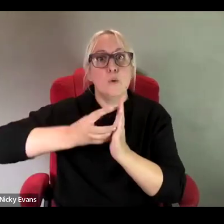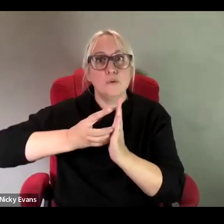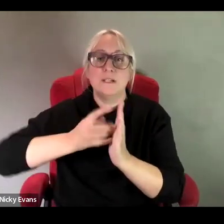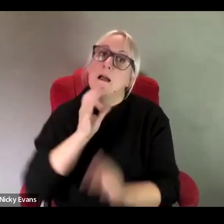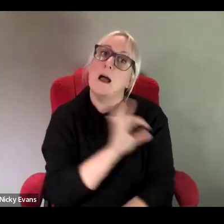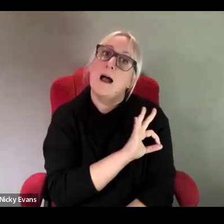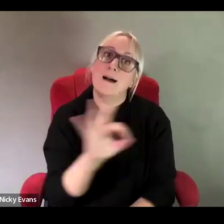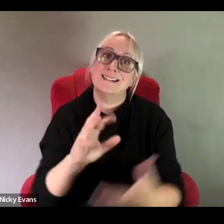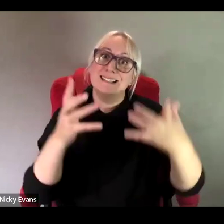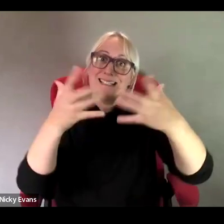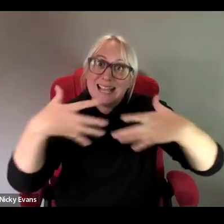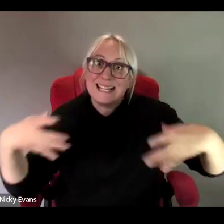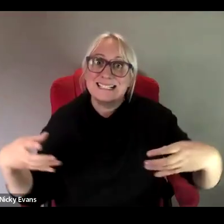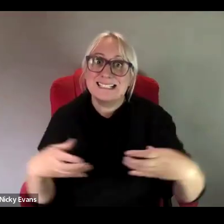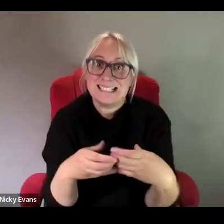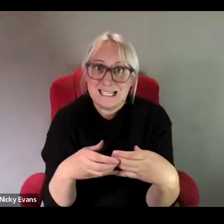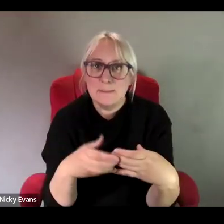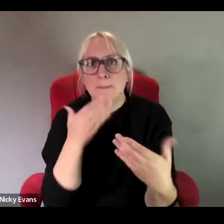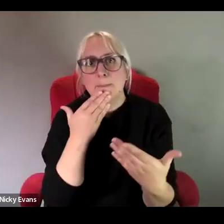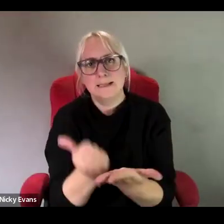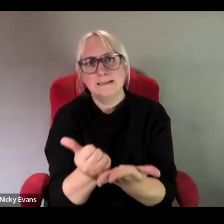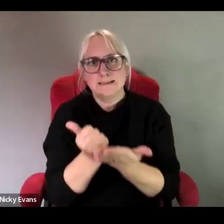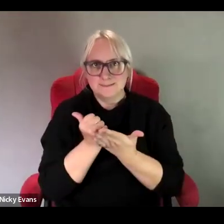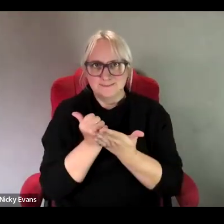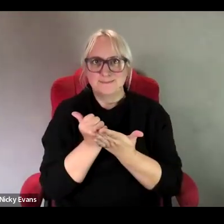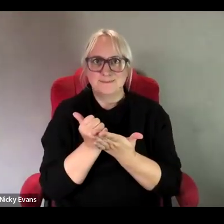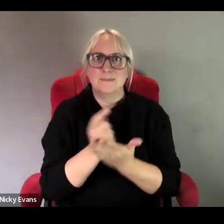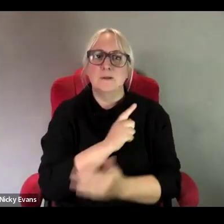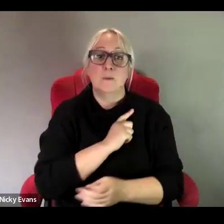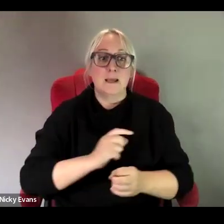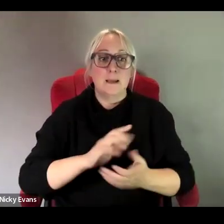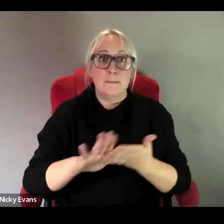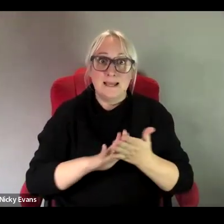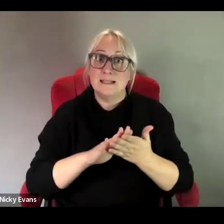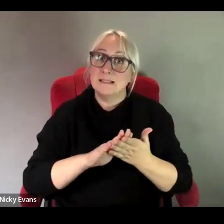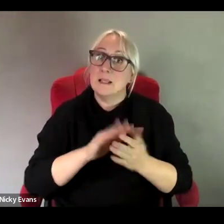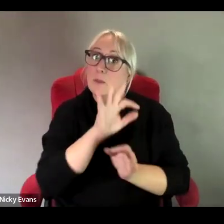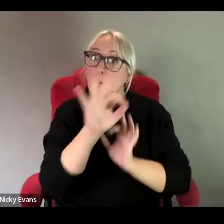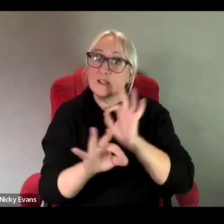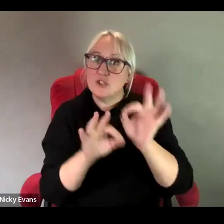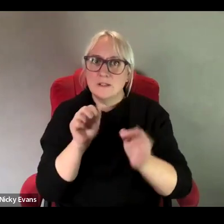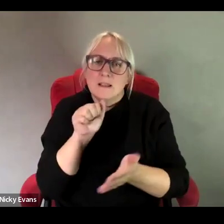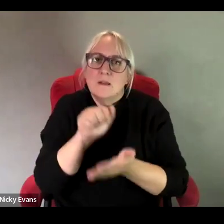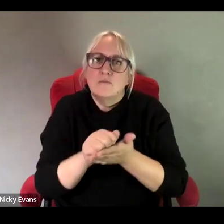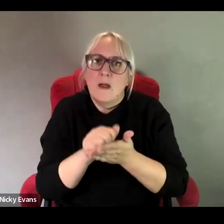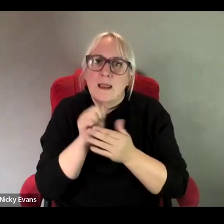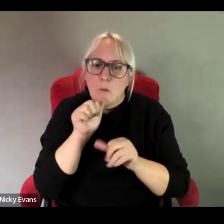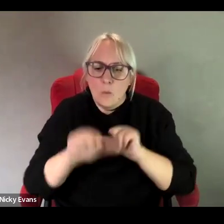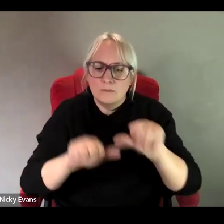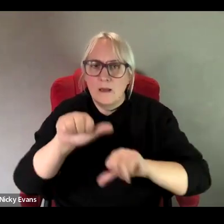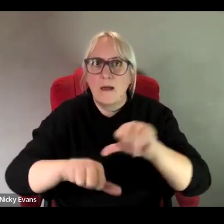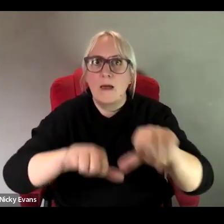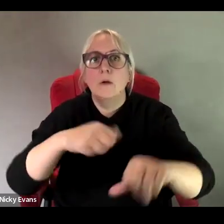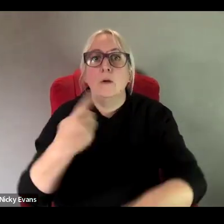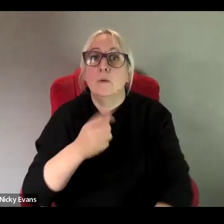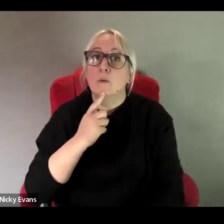tech team, who are working hard in the background to assist me, so I get the questions in the order that you yourselves want to be heard. So who would